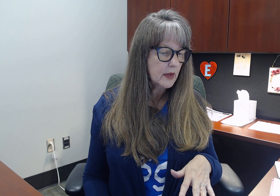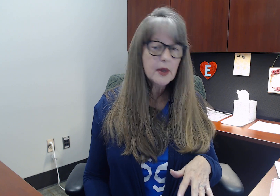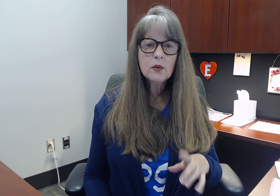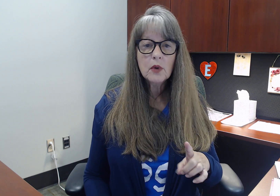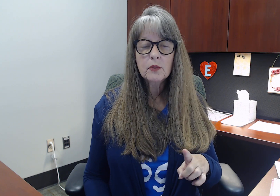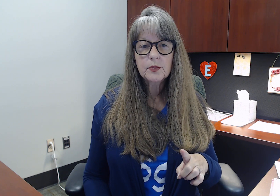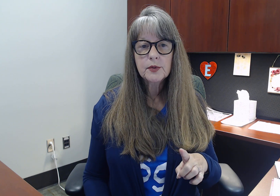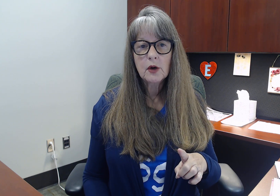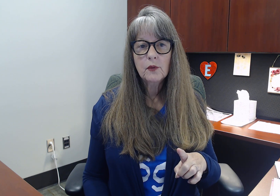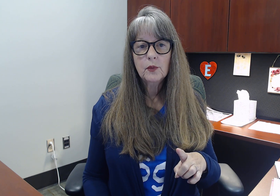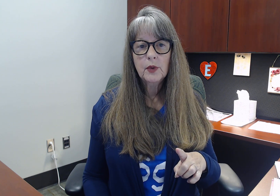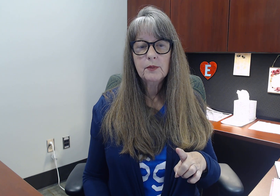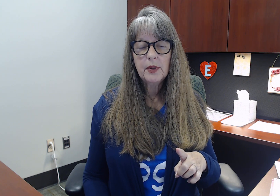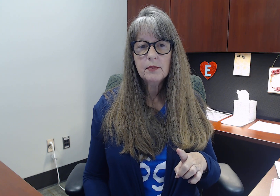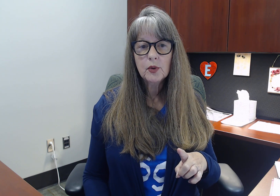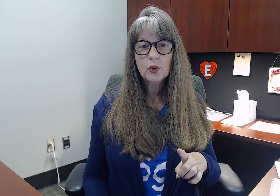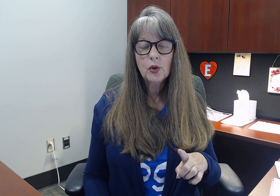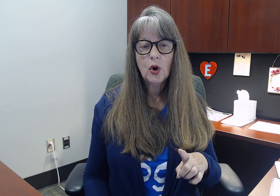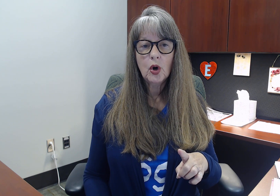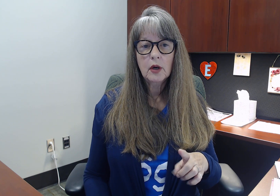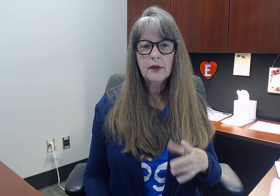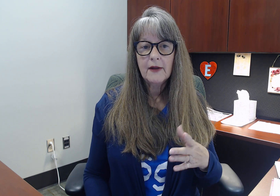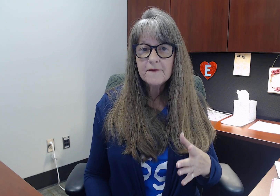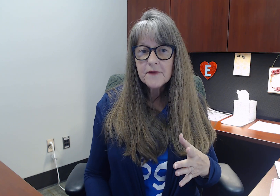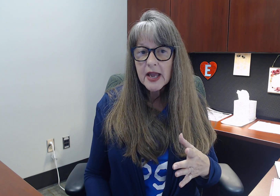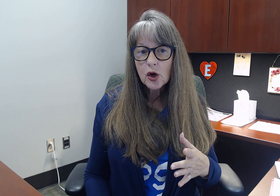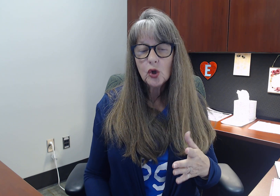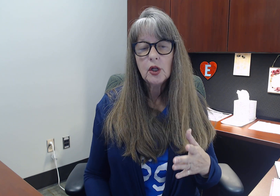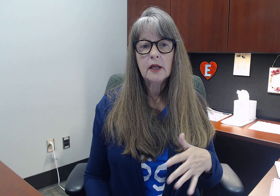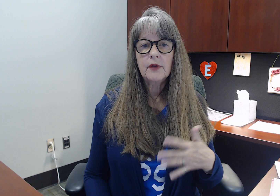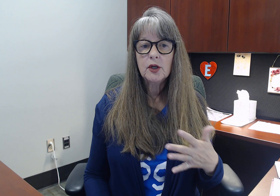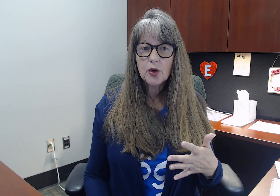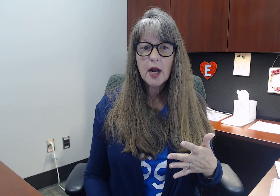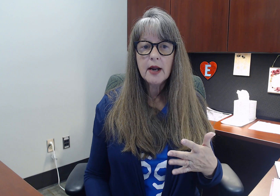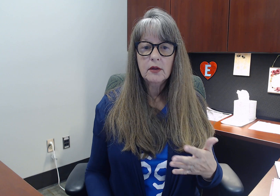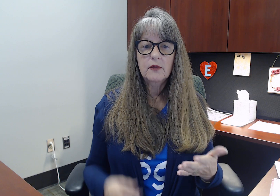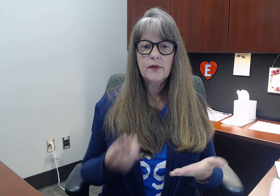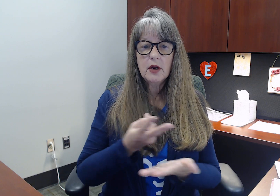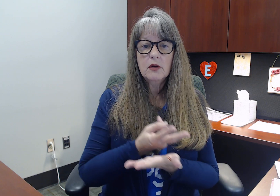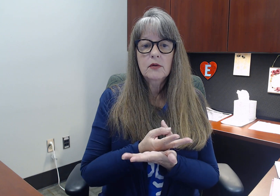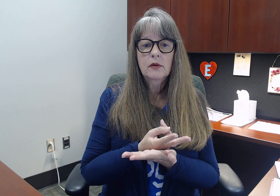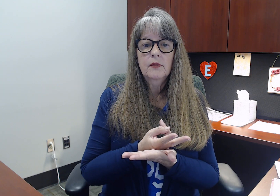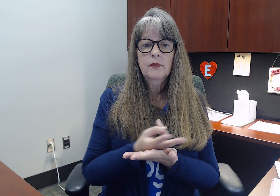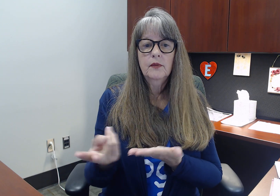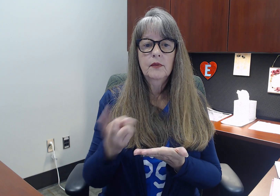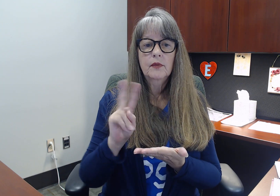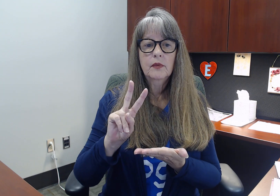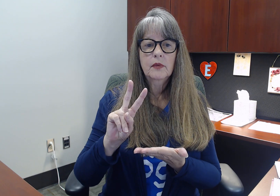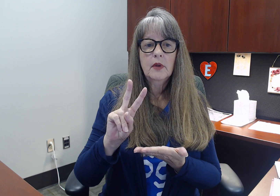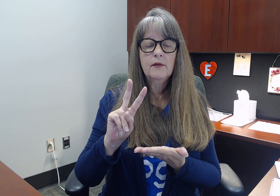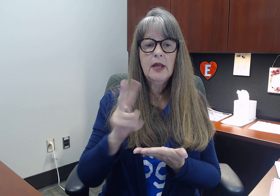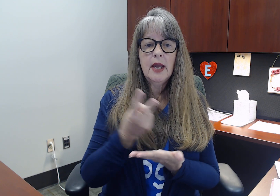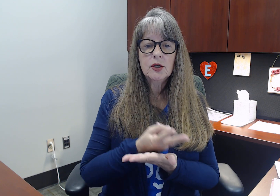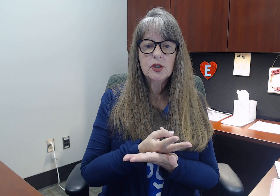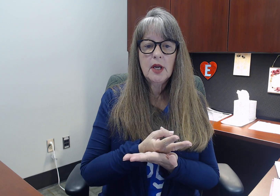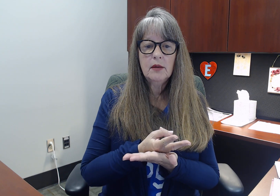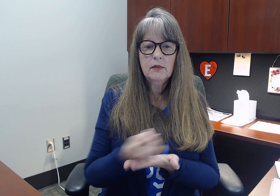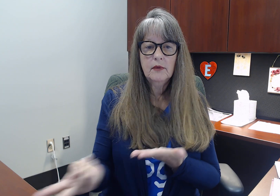Then, so when people they fail, like if they try and they fail, a V hand shape,